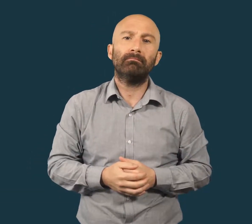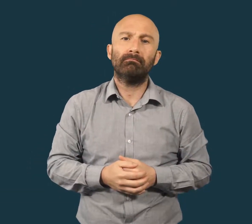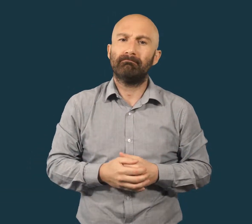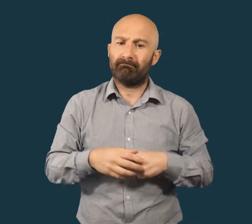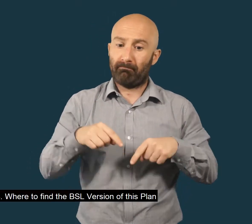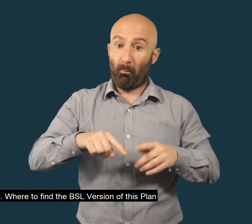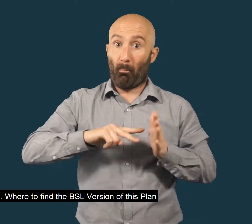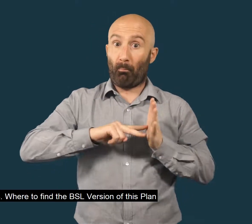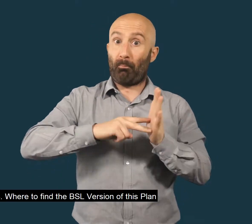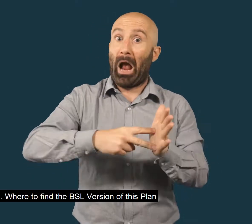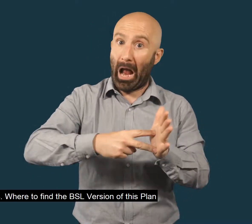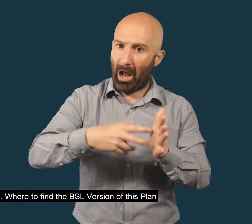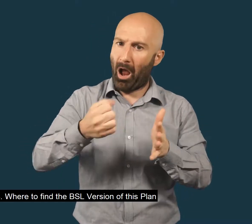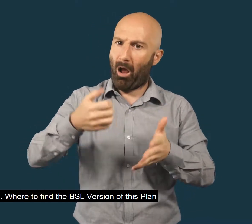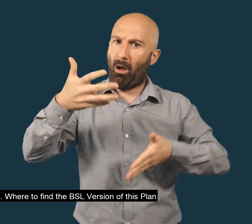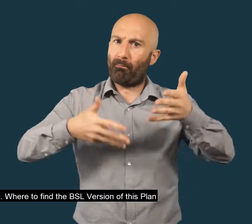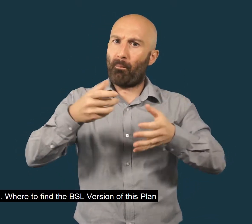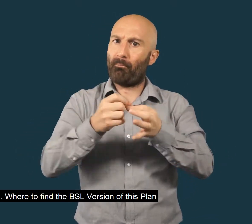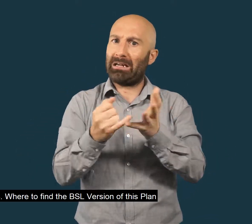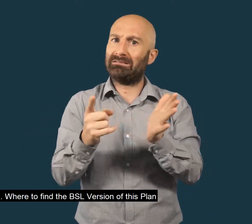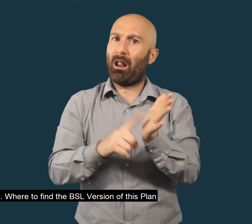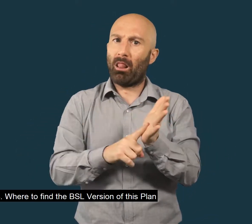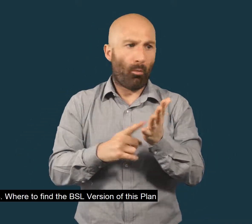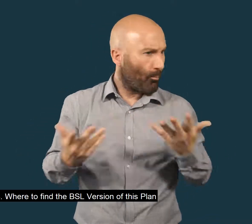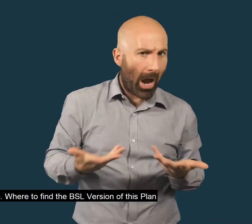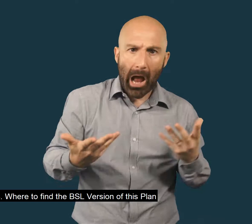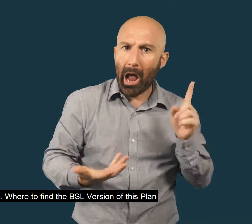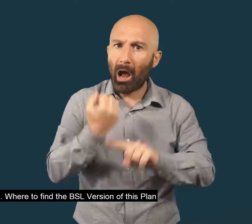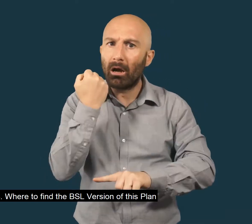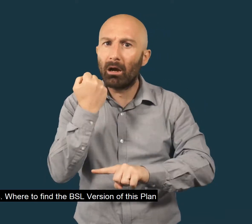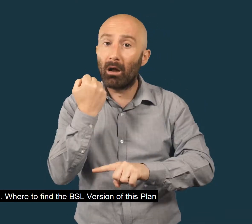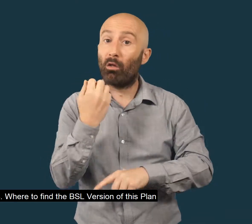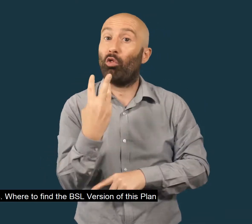3. Where to find the BSL version of this plan